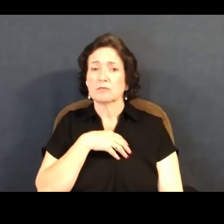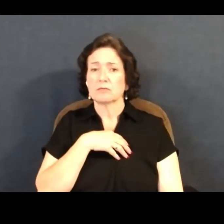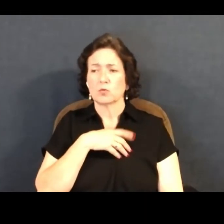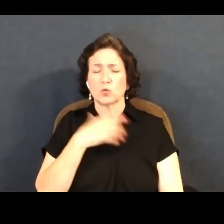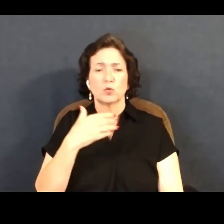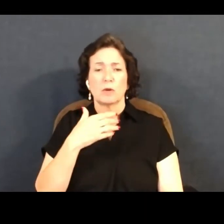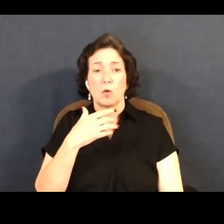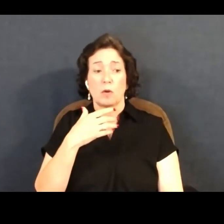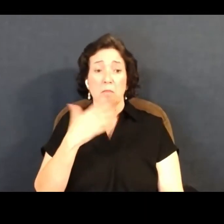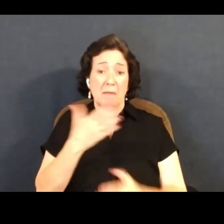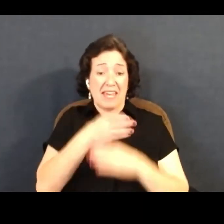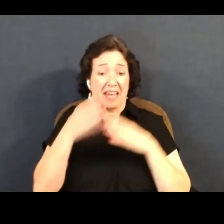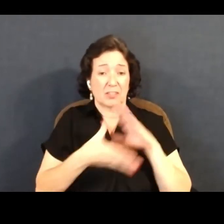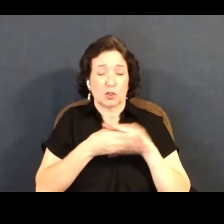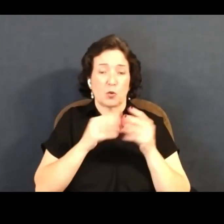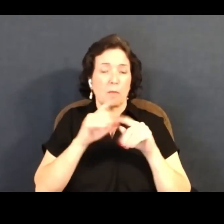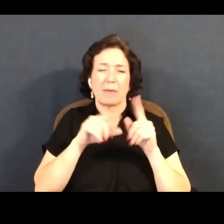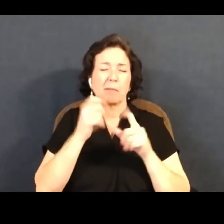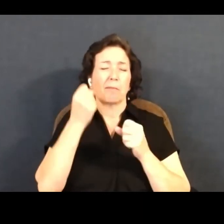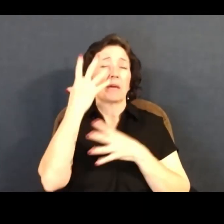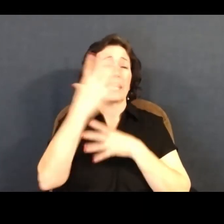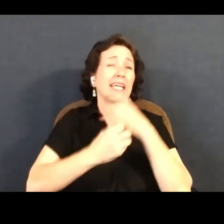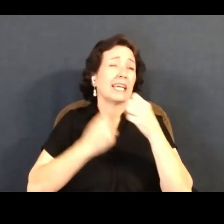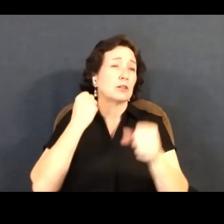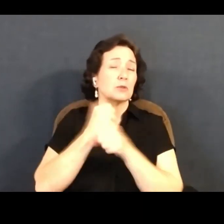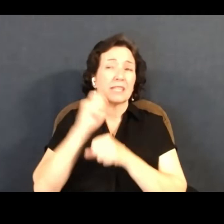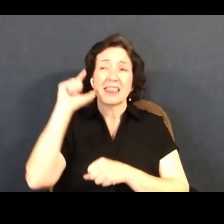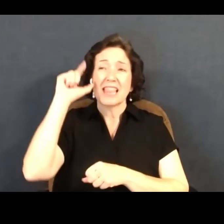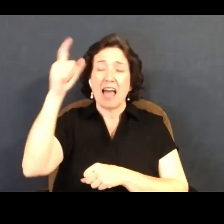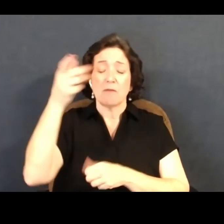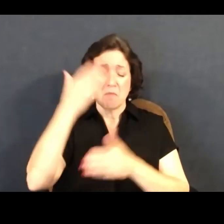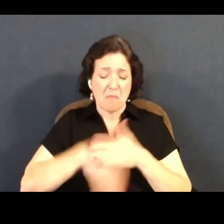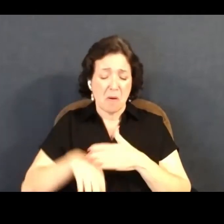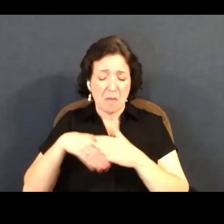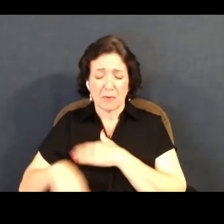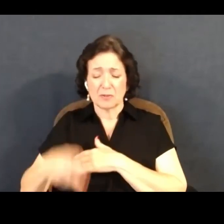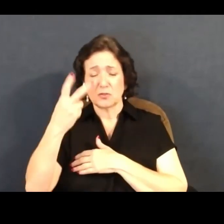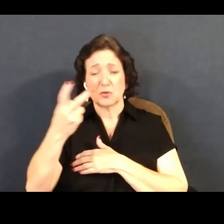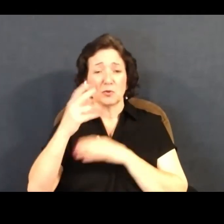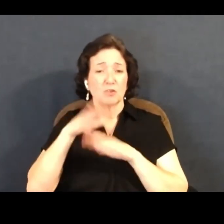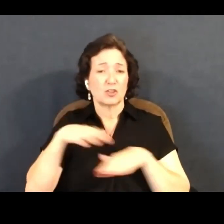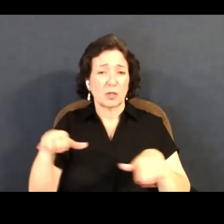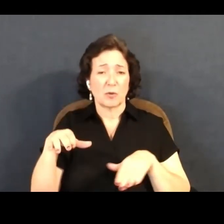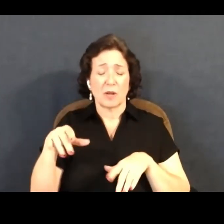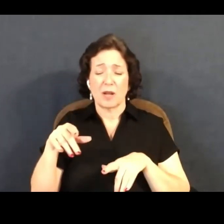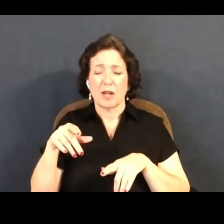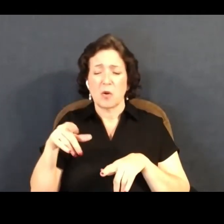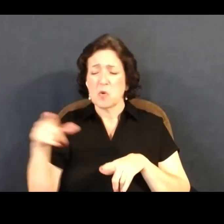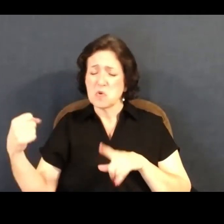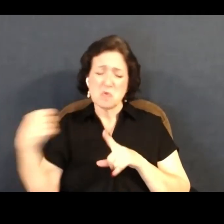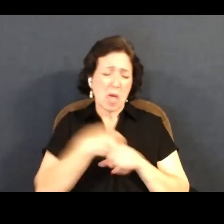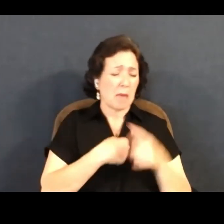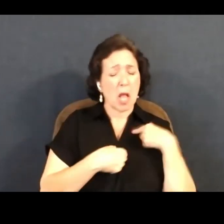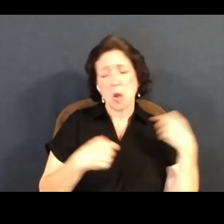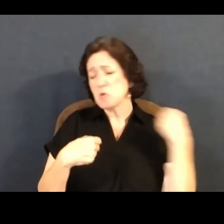for years later. Years later, when they had two fine children, the children were arguing, "You hit me. No, you